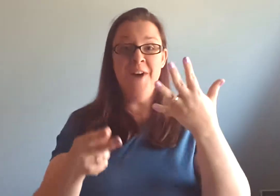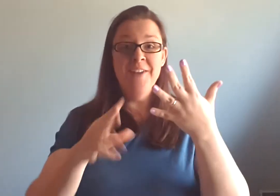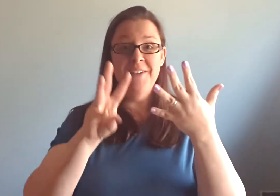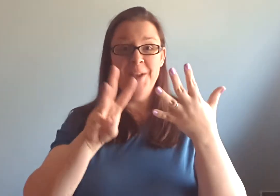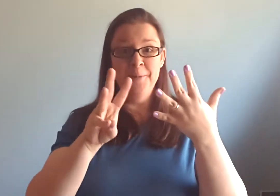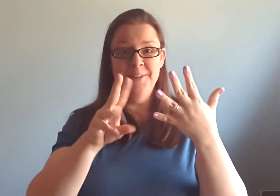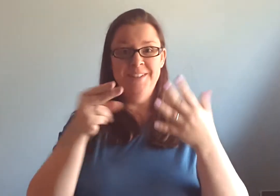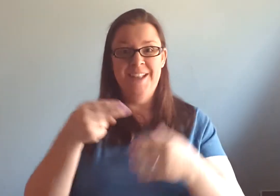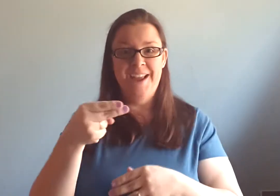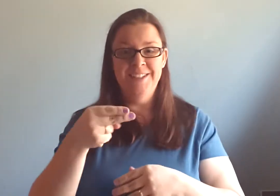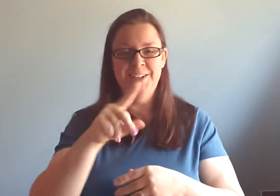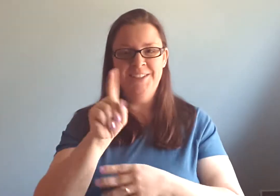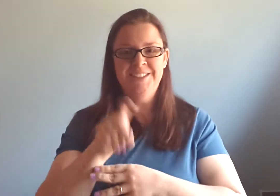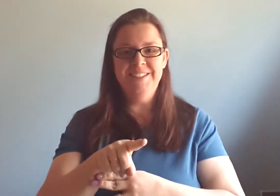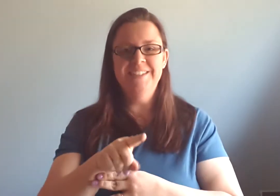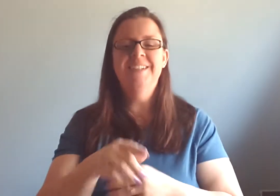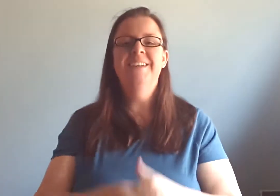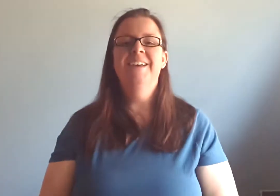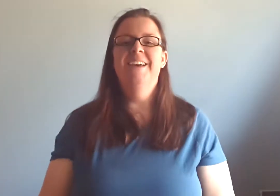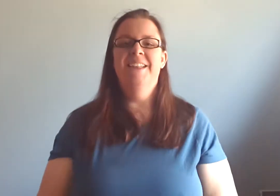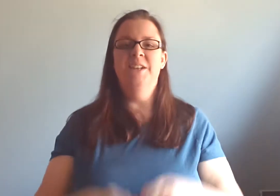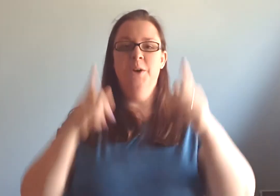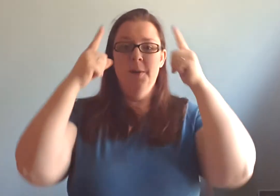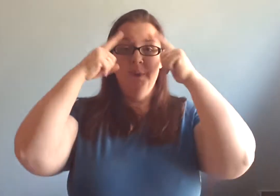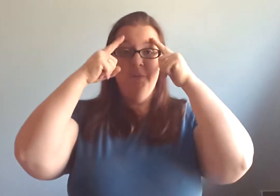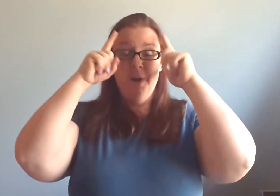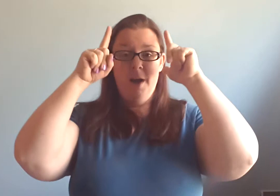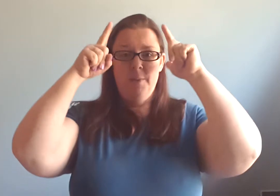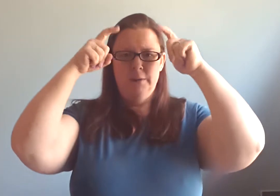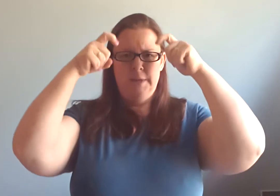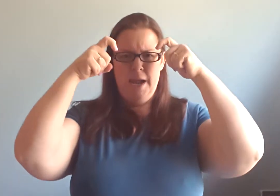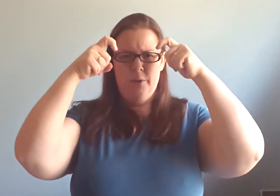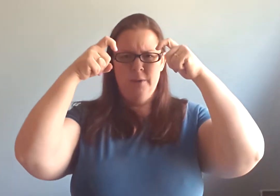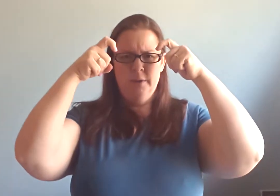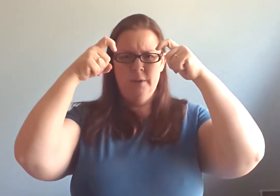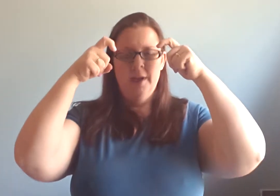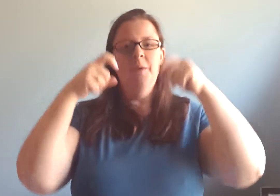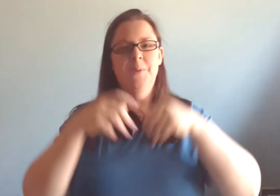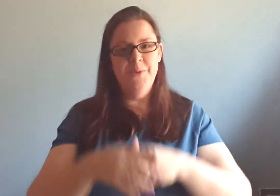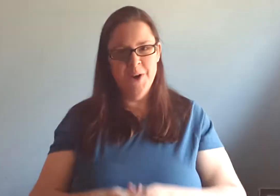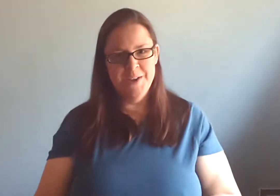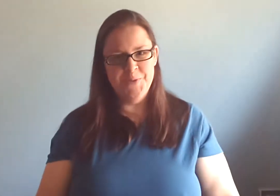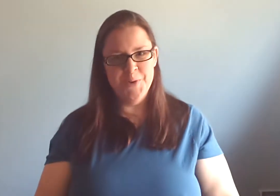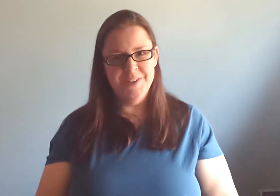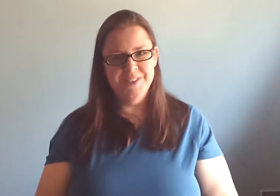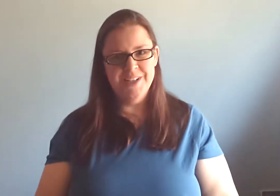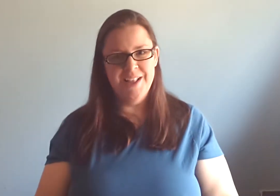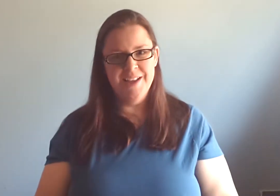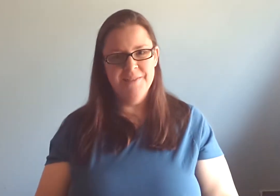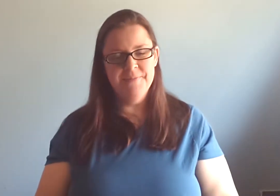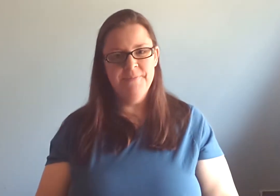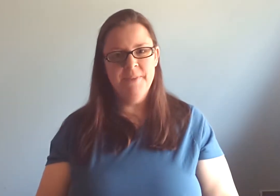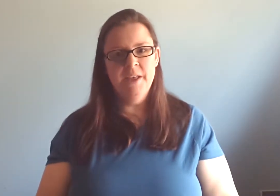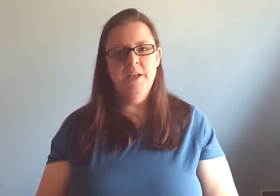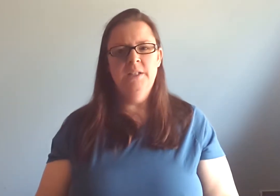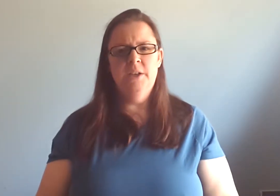5 W's in the H question, then you're going to move your eyebrows down and move your head forward just slightly. So if you